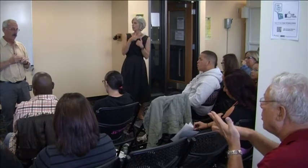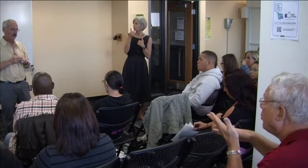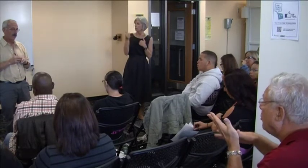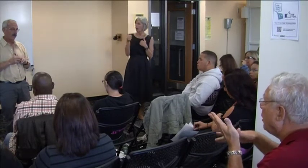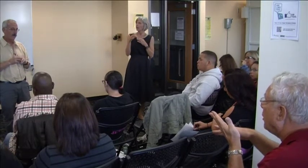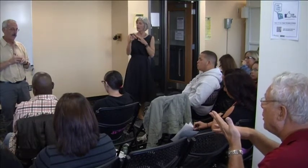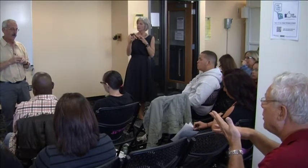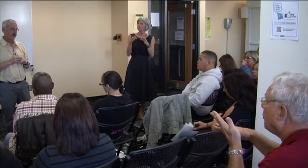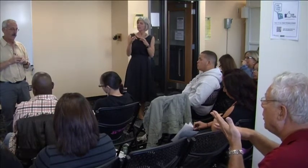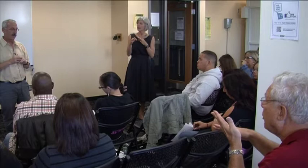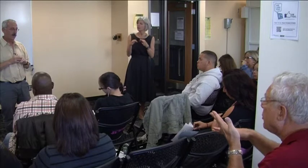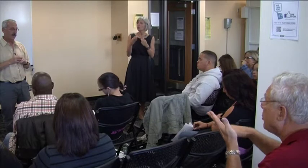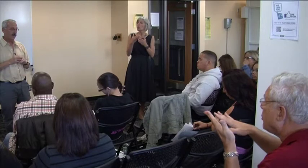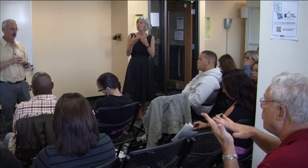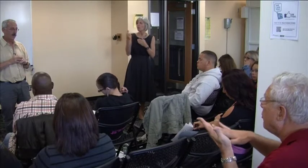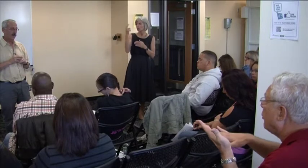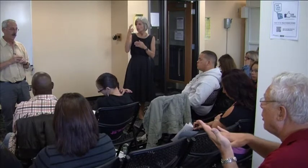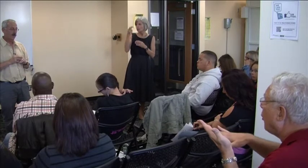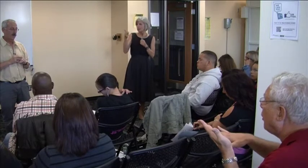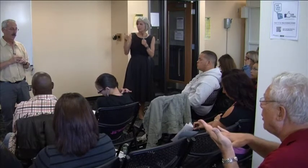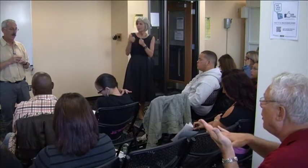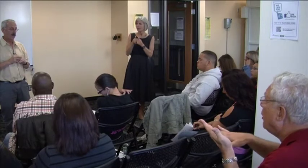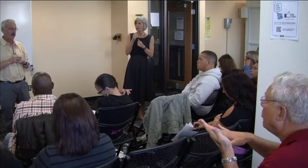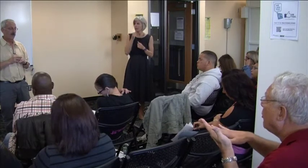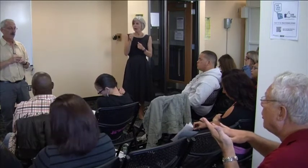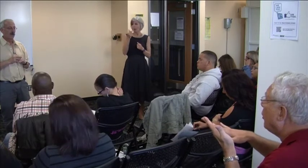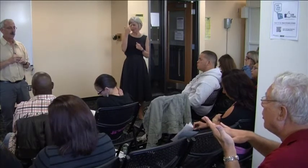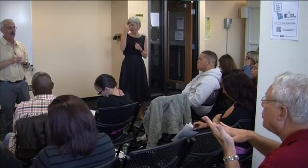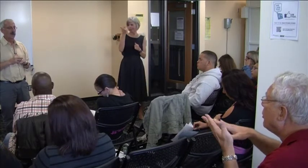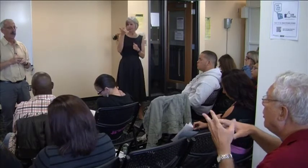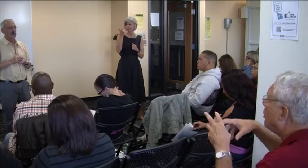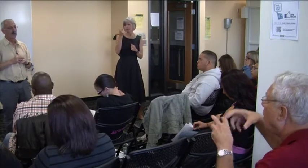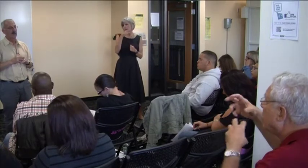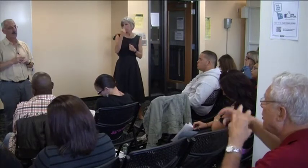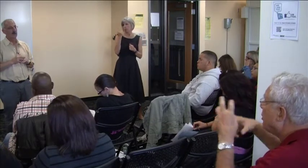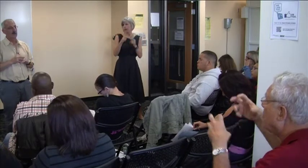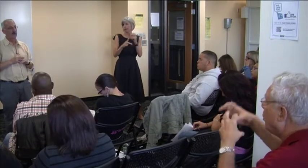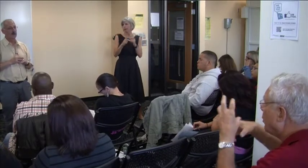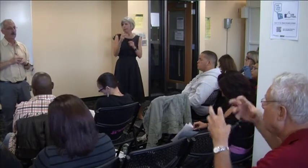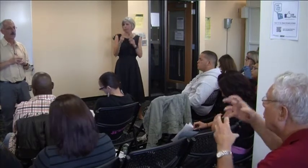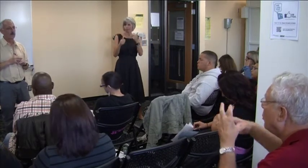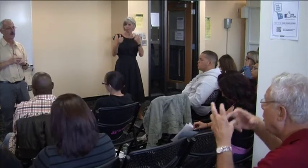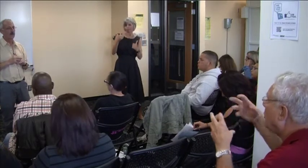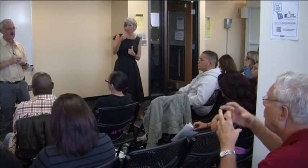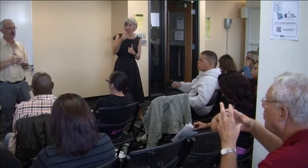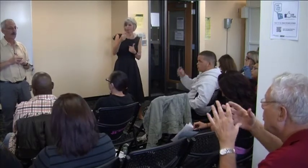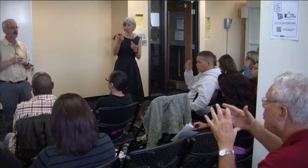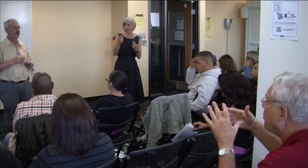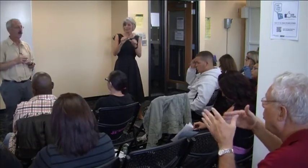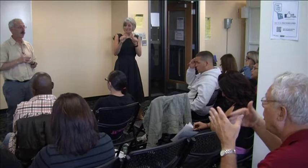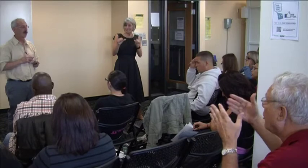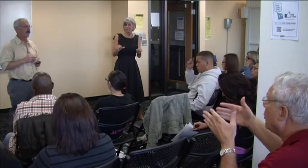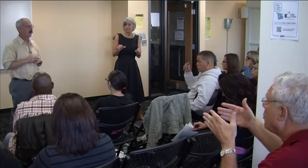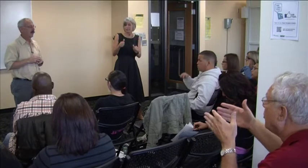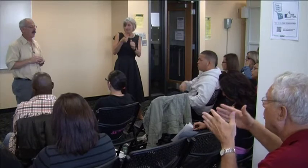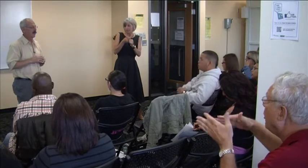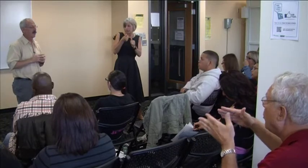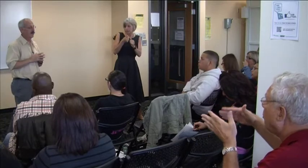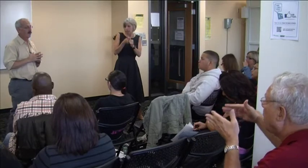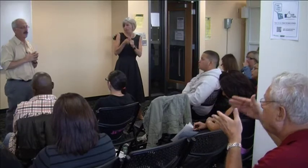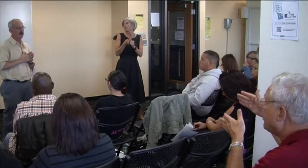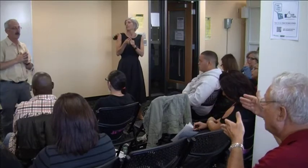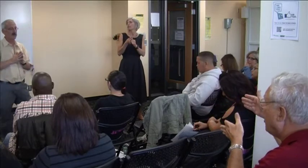the dynamics would be. It's not because there's some inferiority, but because the way the system works, including the system of wealth